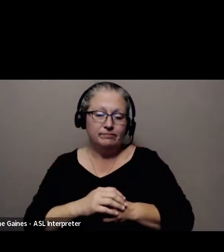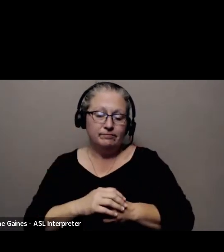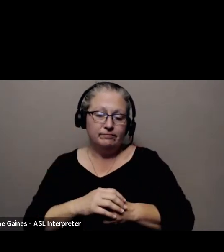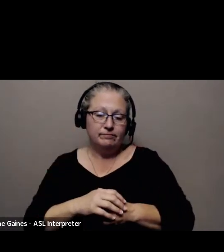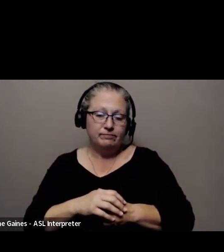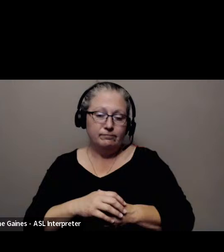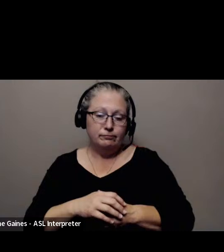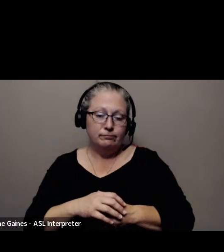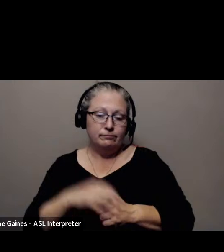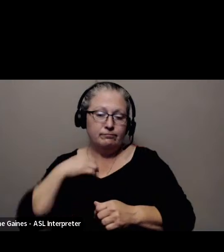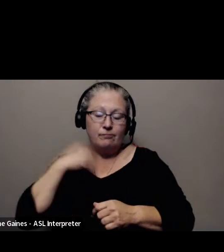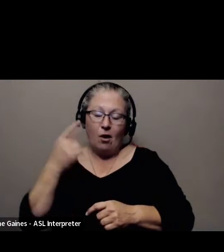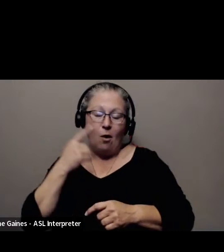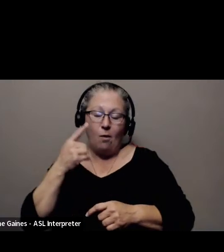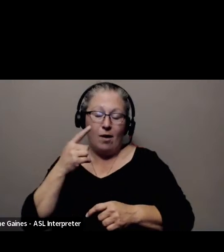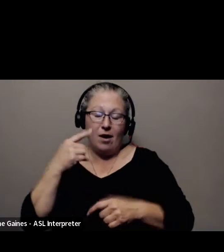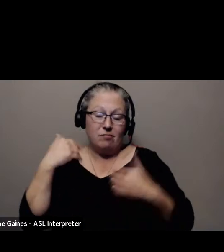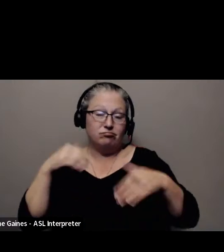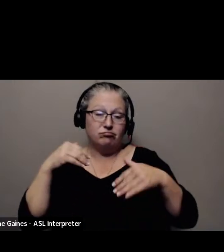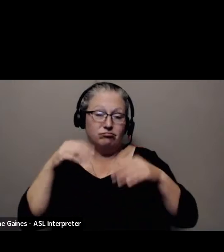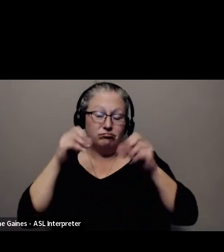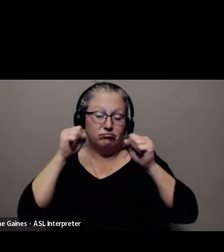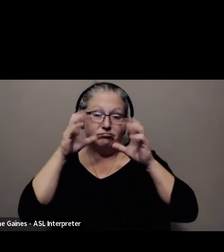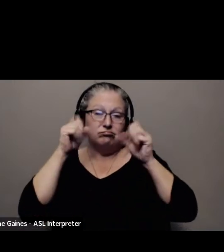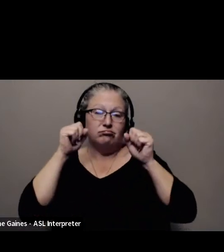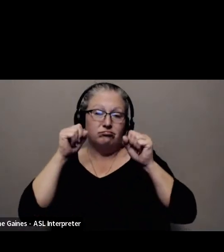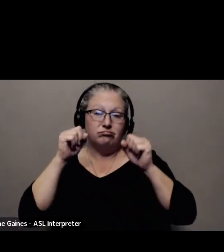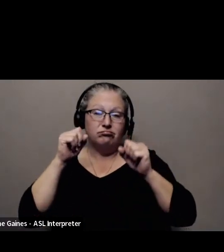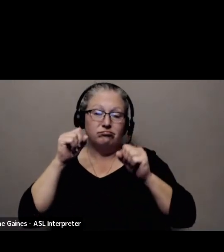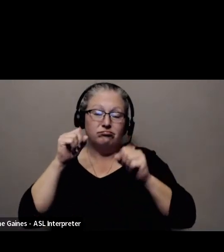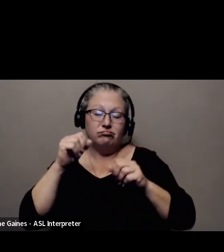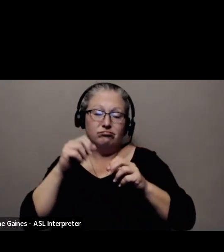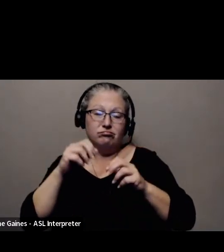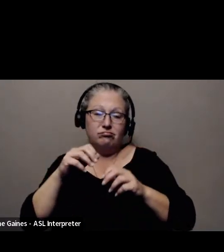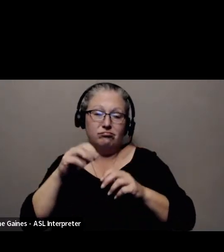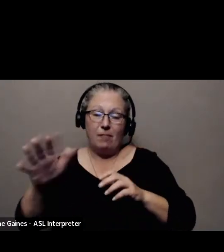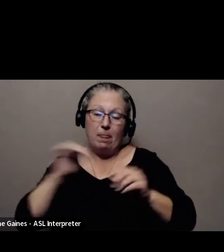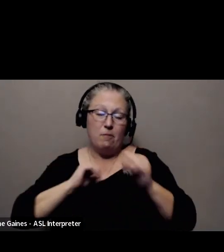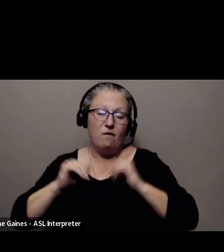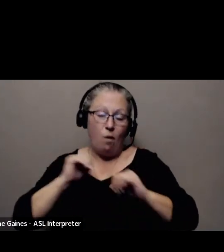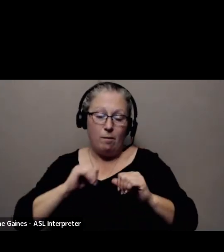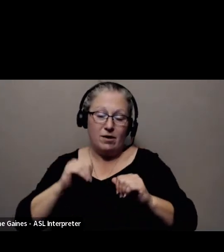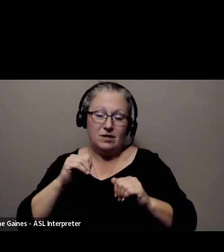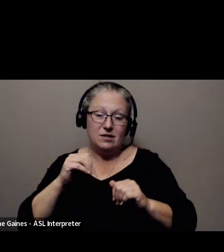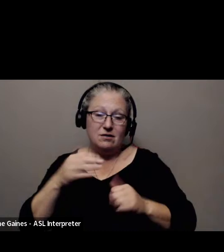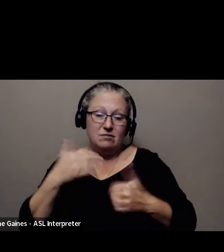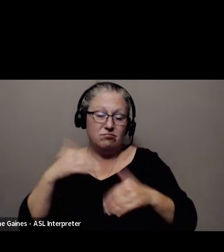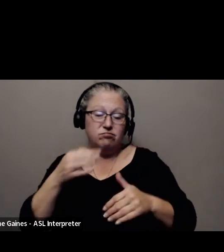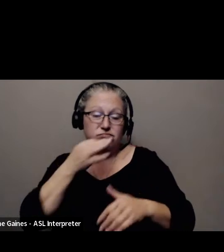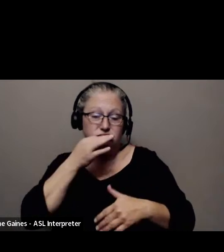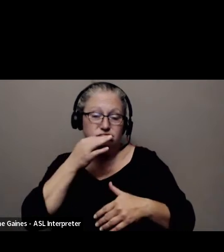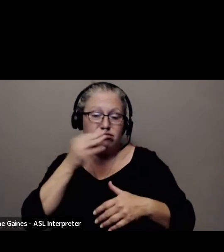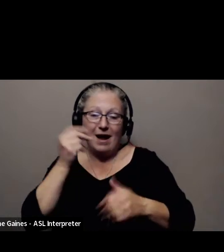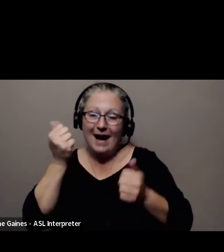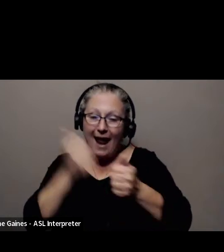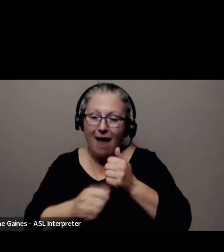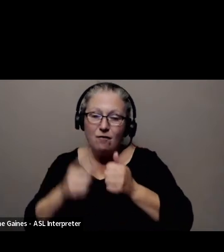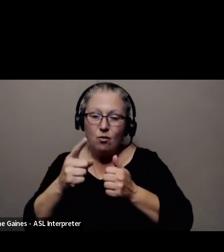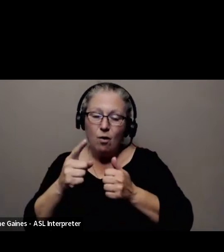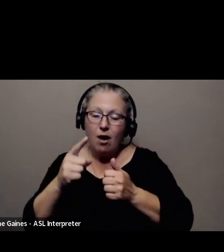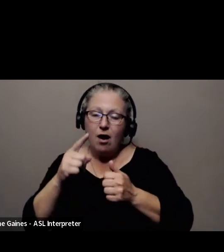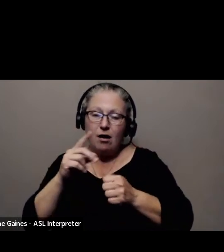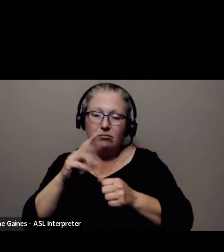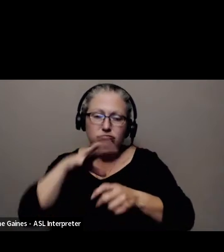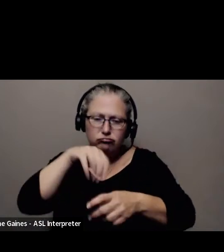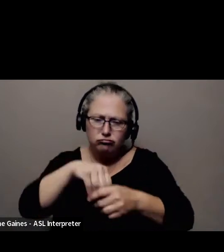I'm always blown away by just the caliber of performances and just how everybody pitches in, and